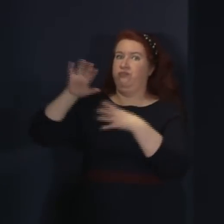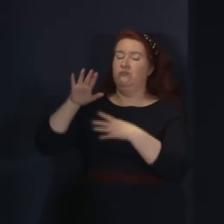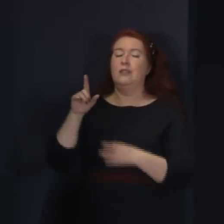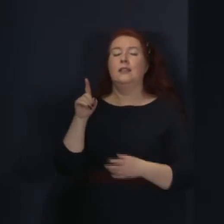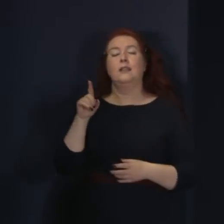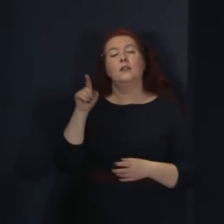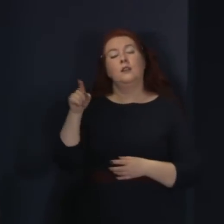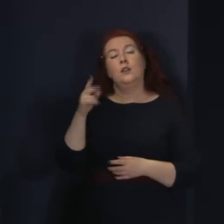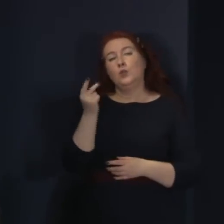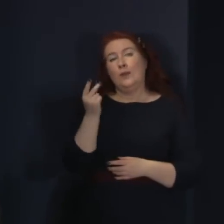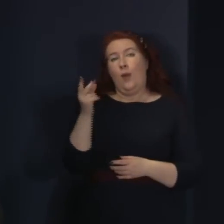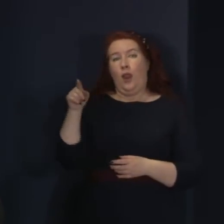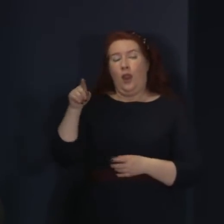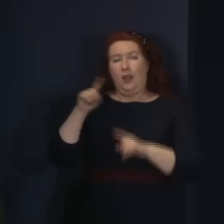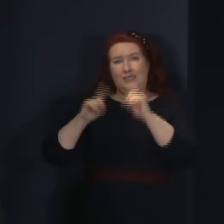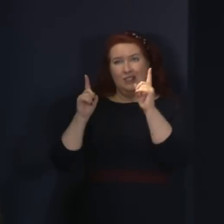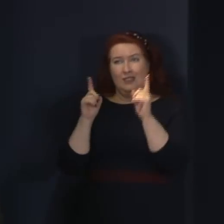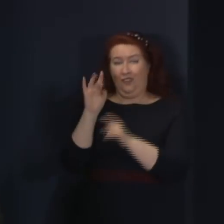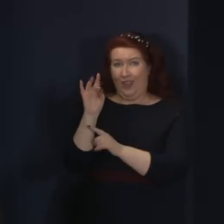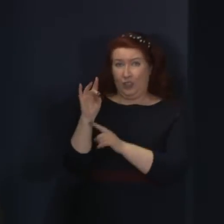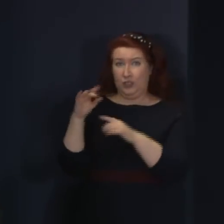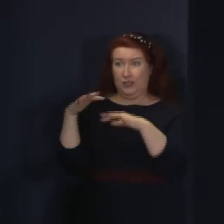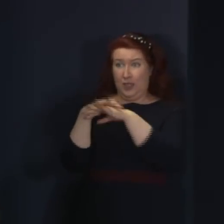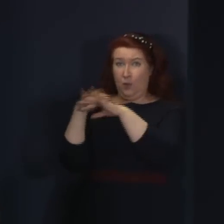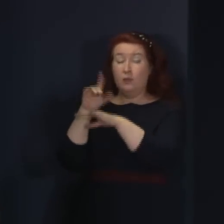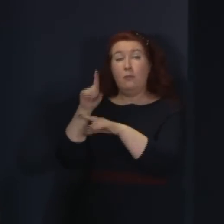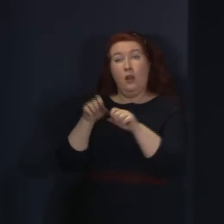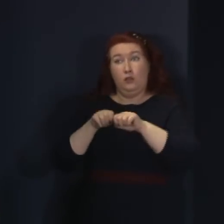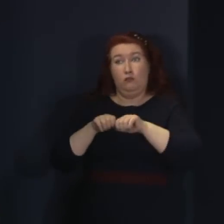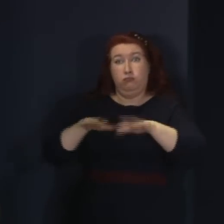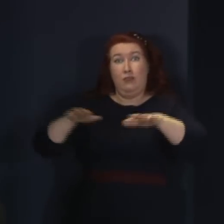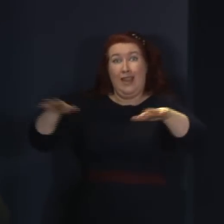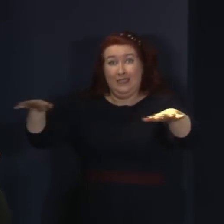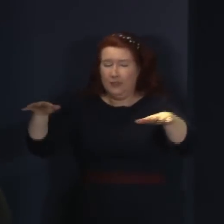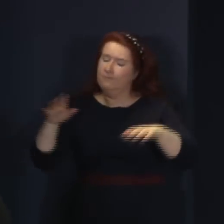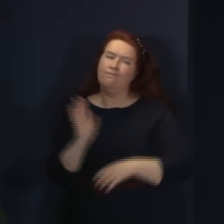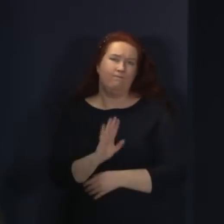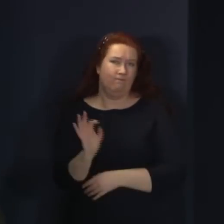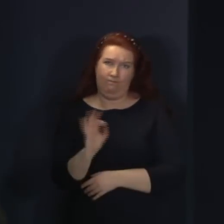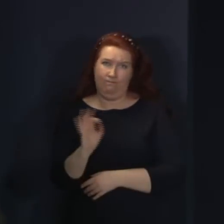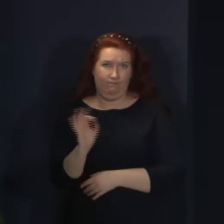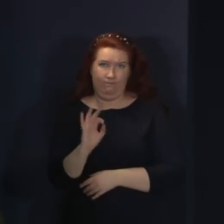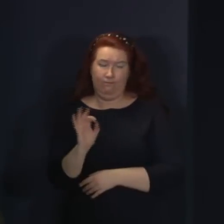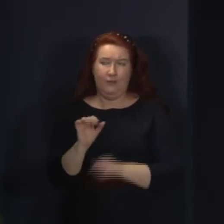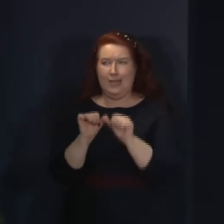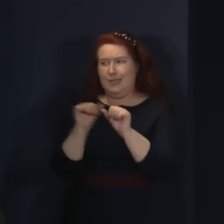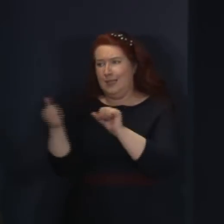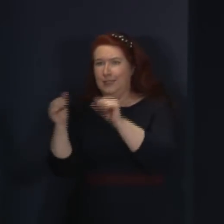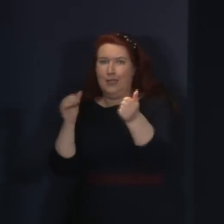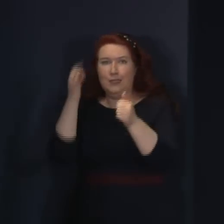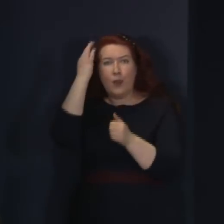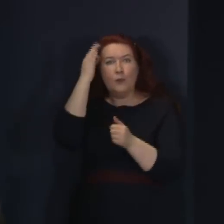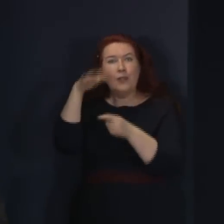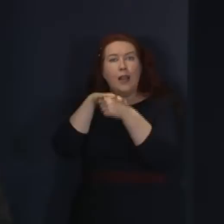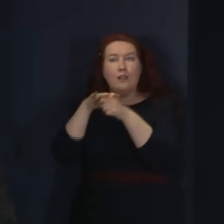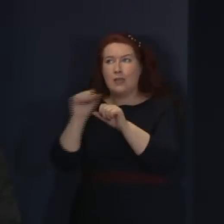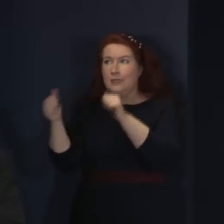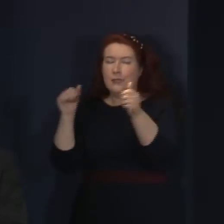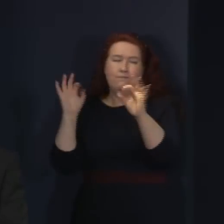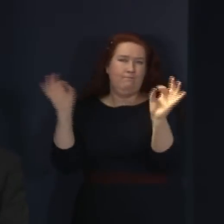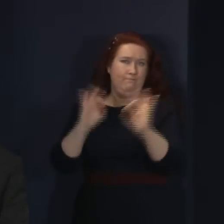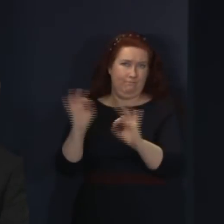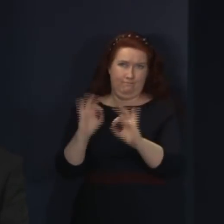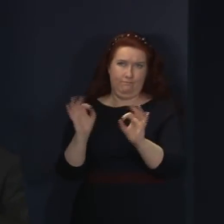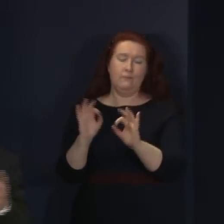these networks, first of all, is any spread of infection into any of the neighbouring local authorities. And when we look at the case